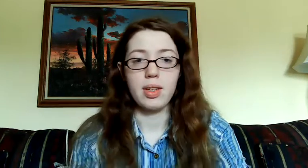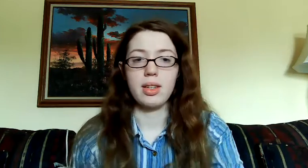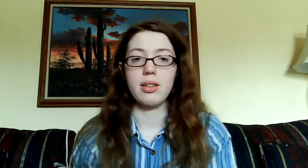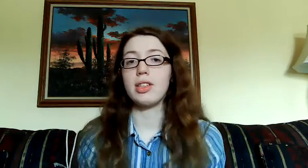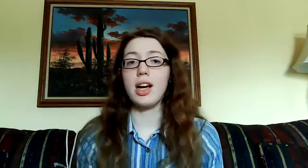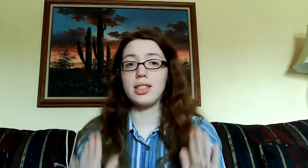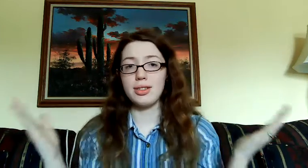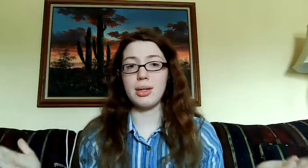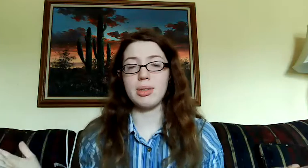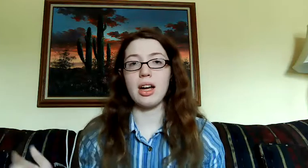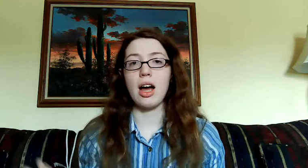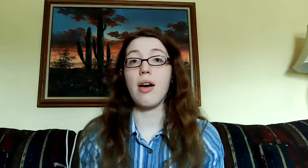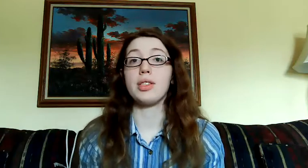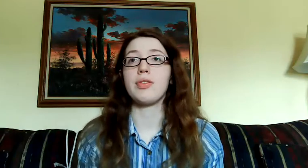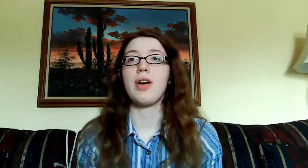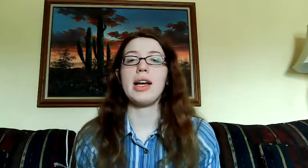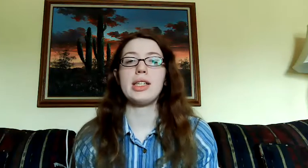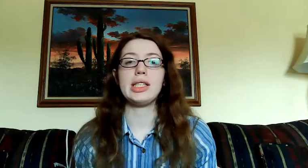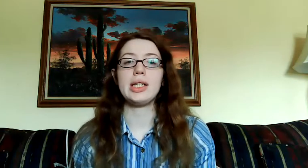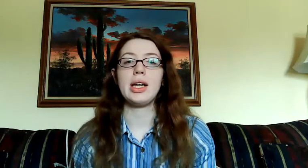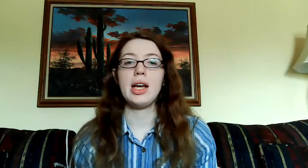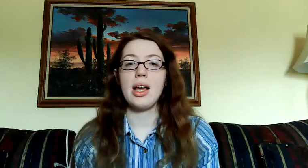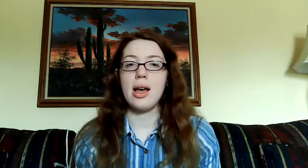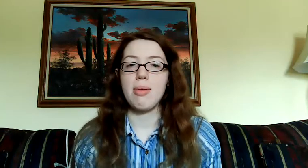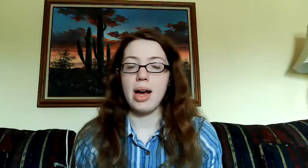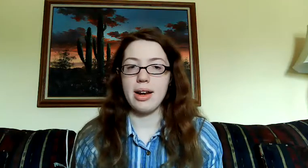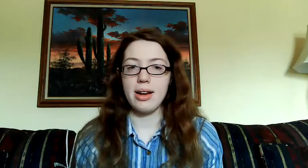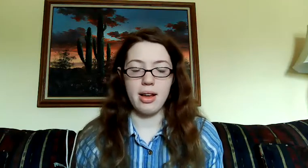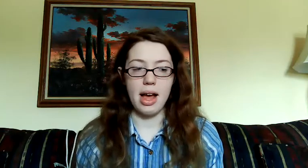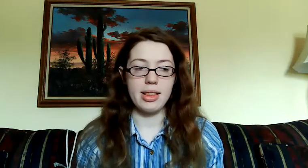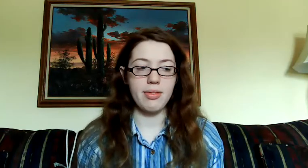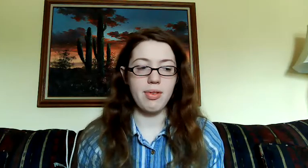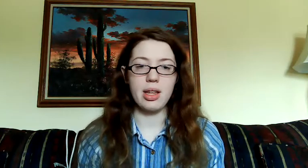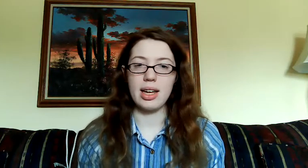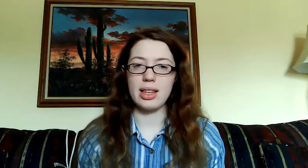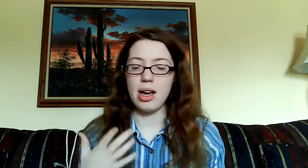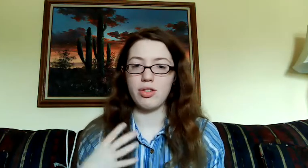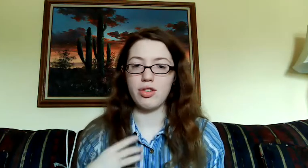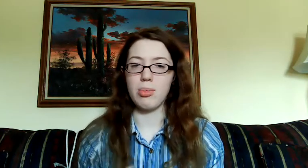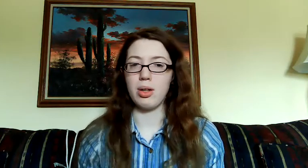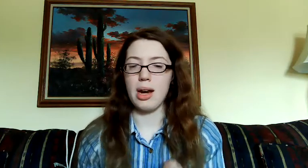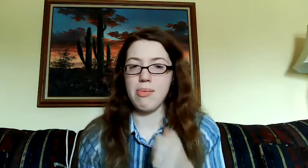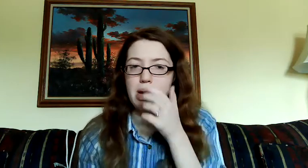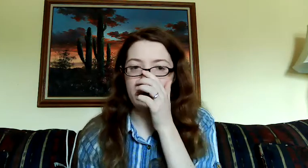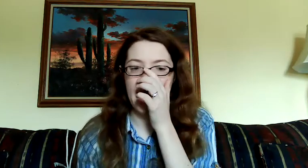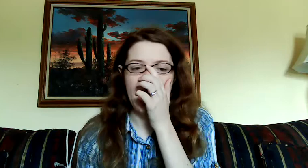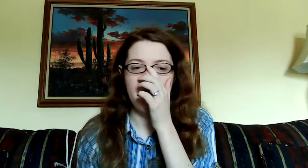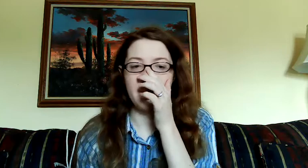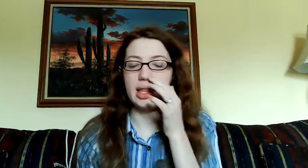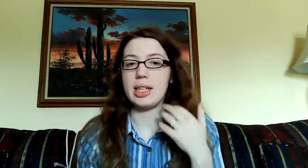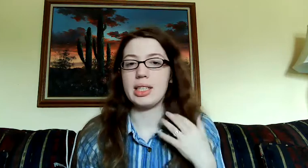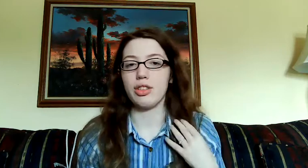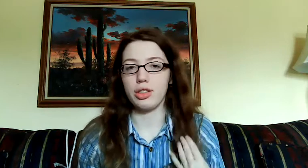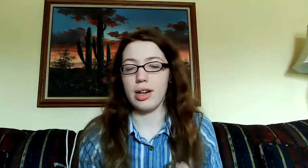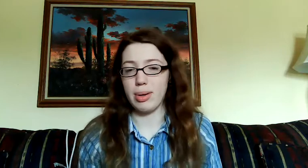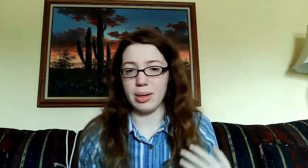Which also seems like obvious advice, but I think from the amount of trouble a lot of people have, the thing is they're just trying to remember the